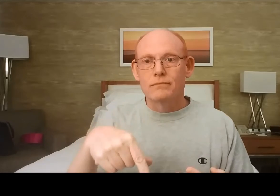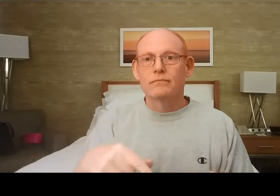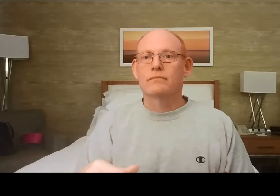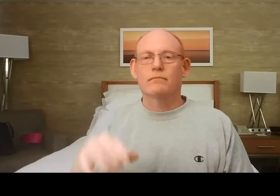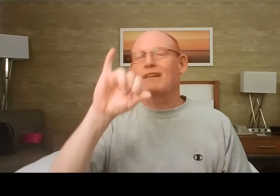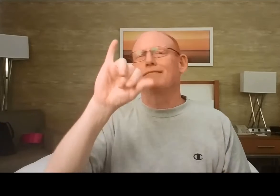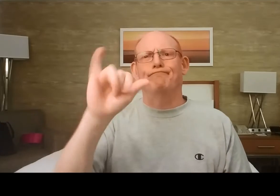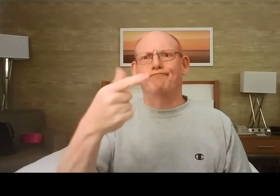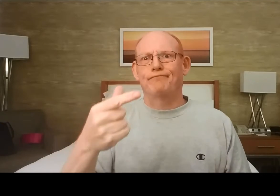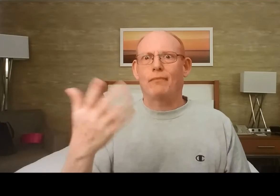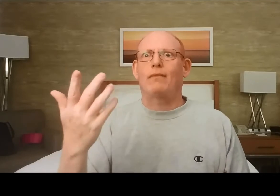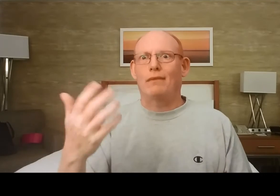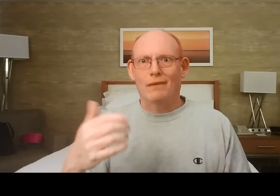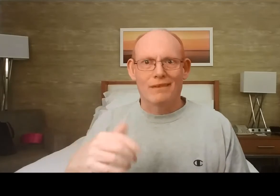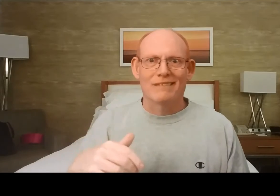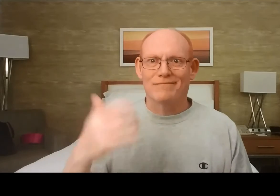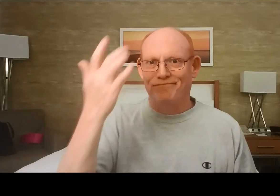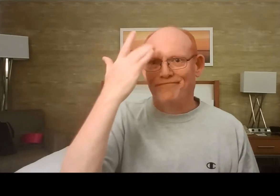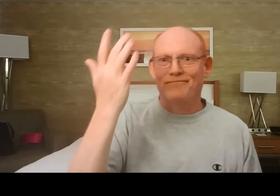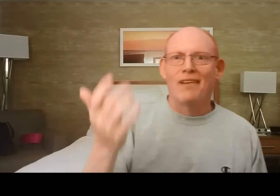and Instagram.